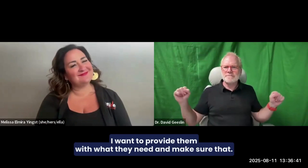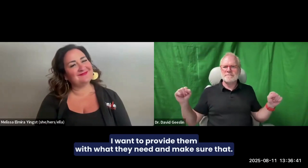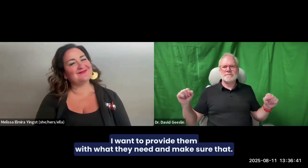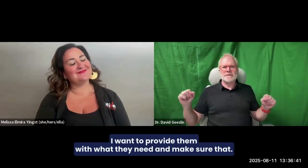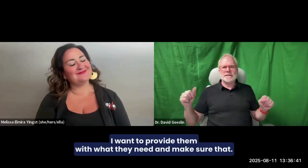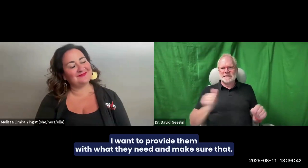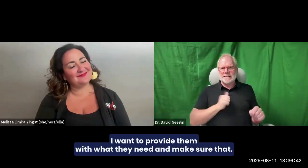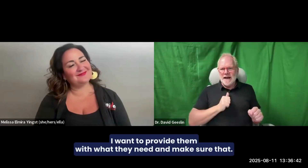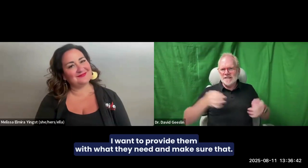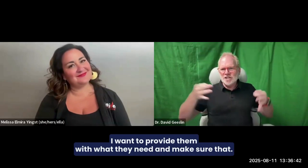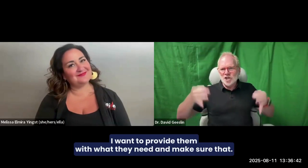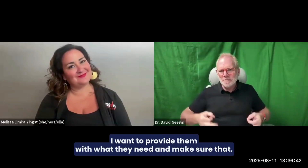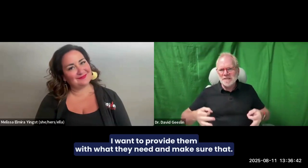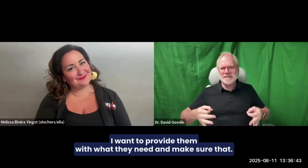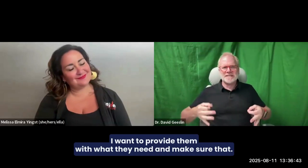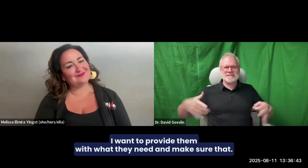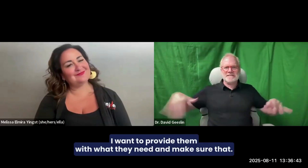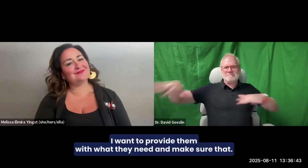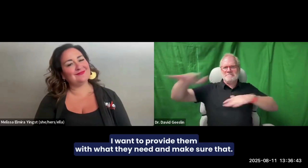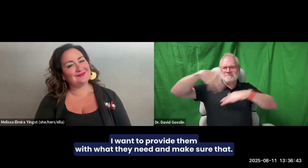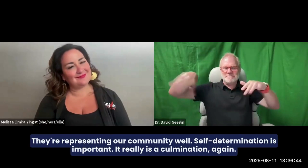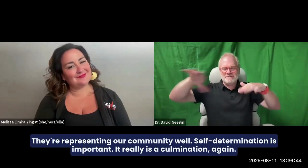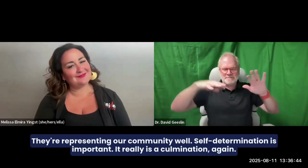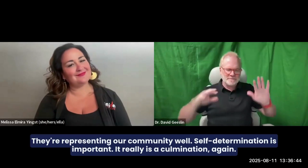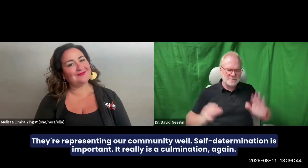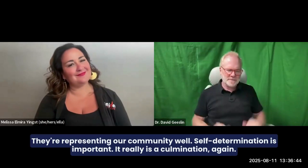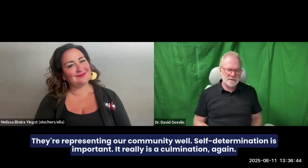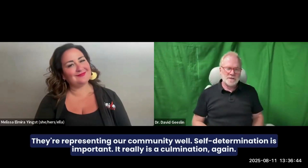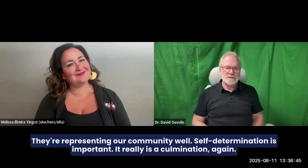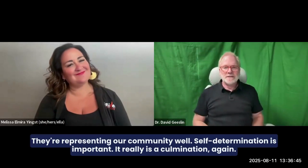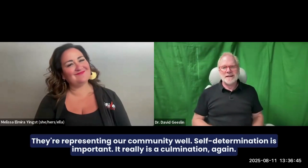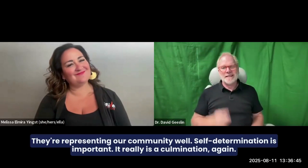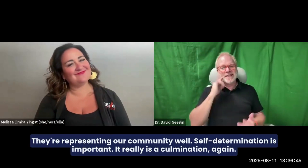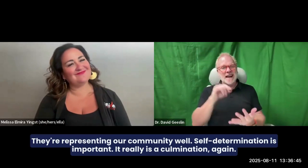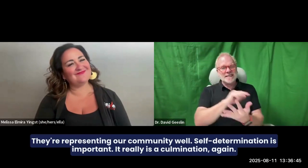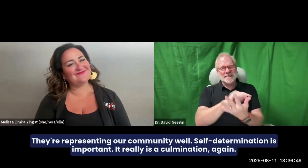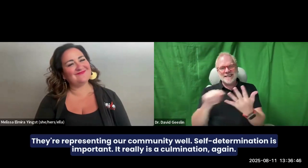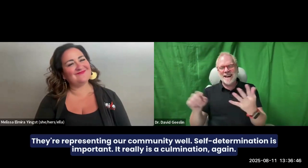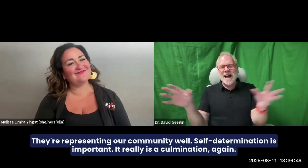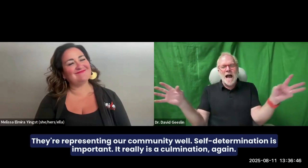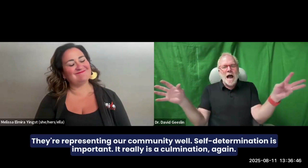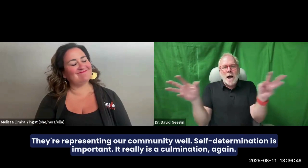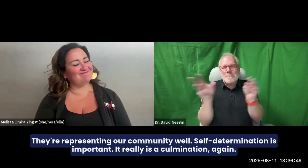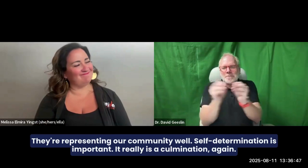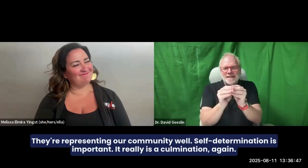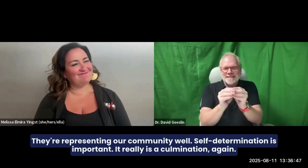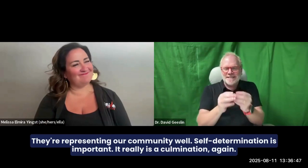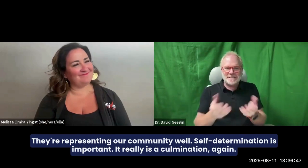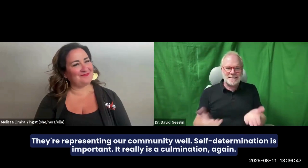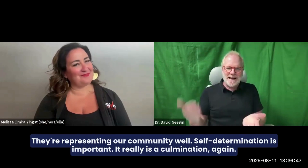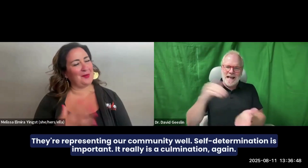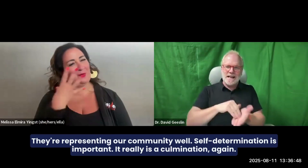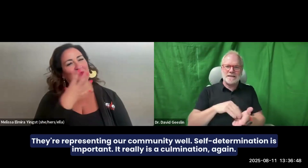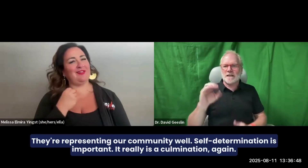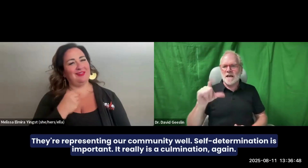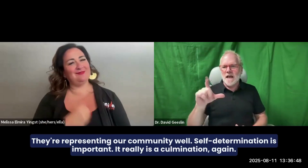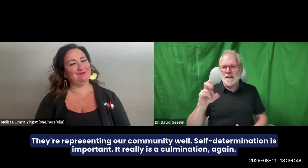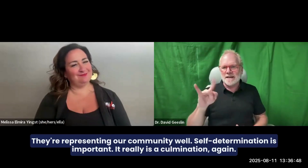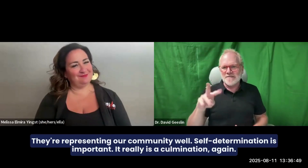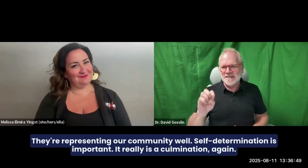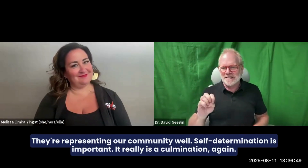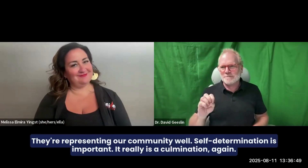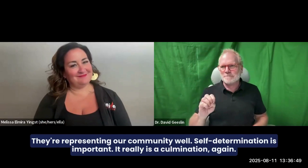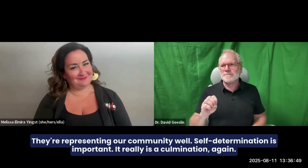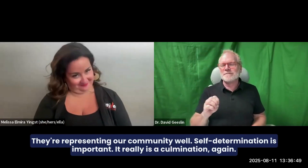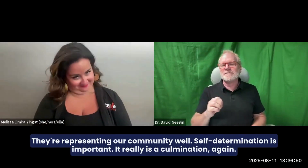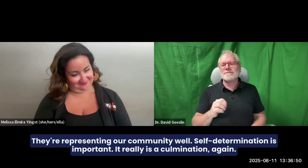them, and I want to provide them with what they need and make sure that they're representing our community well. Self-determination is important. It really is